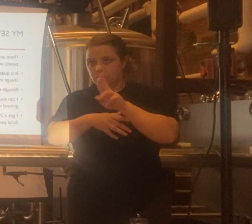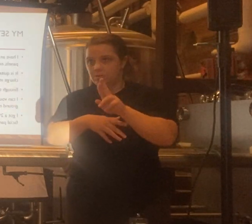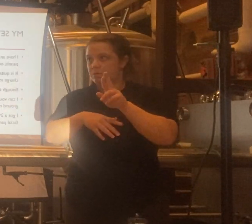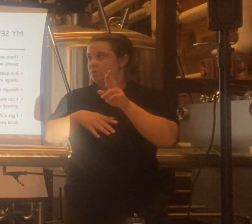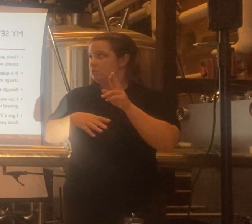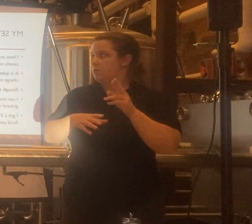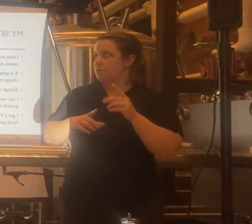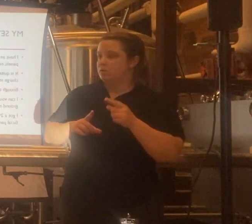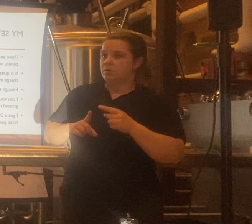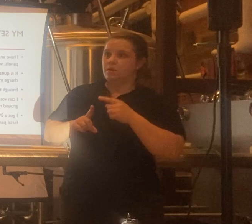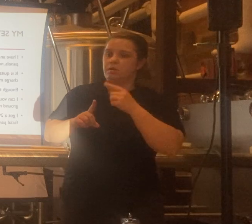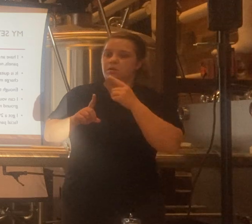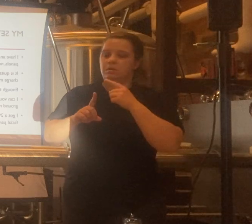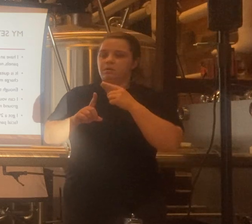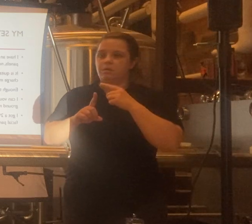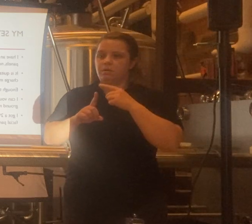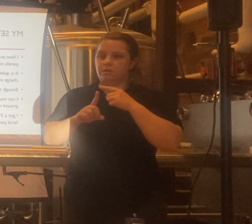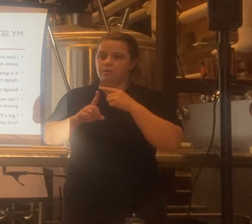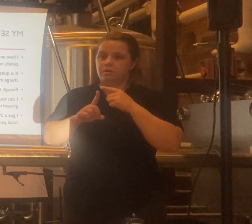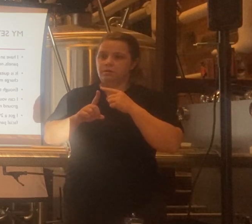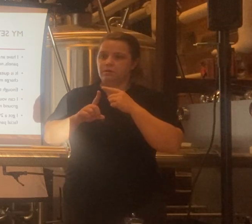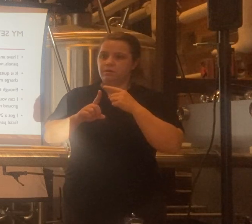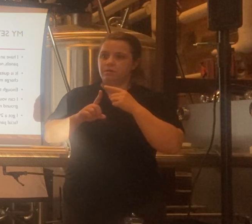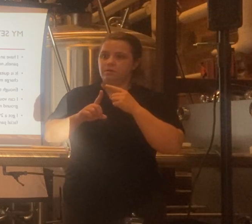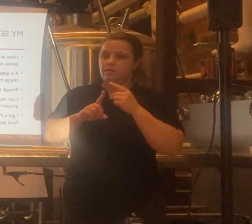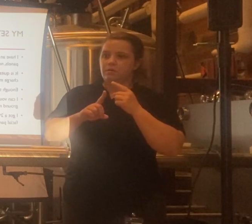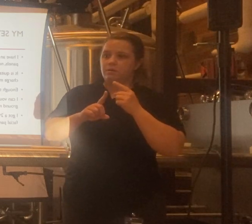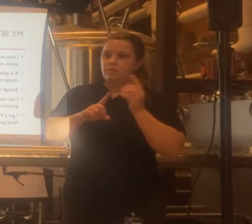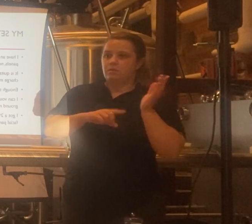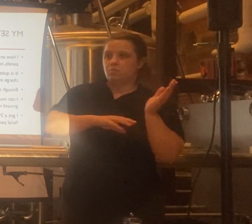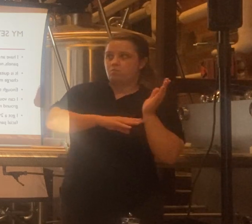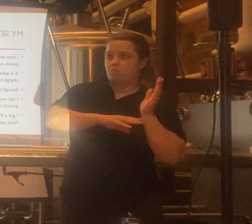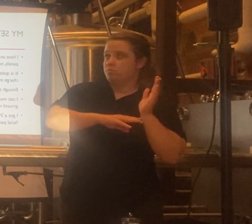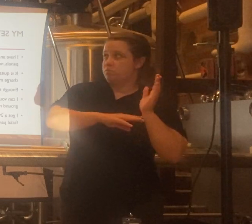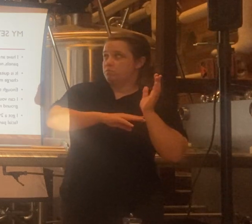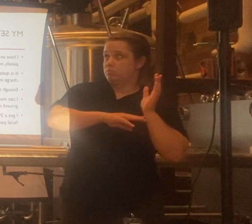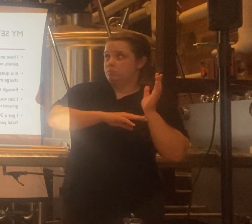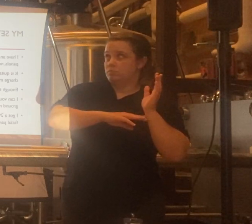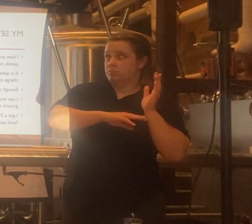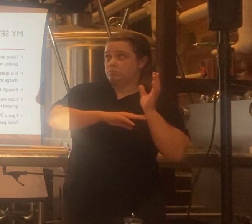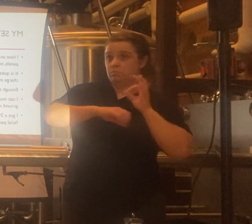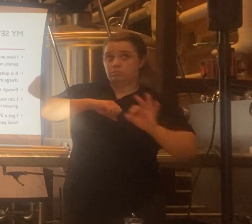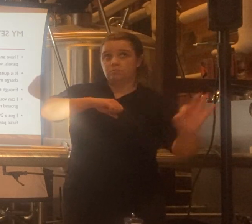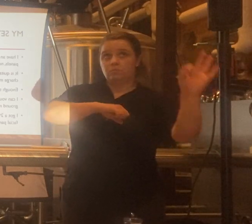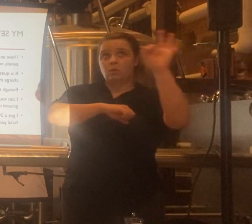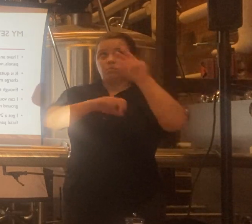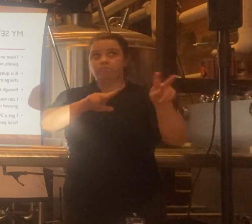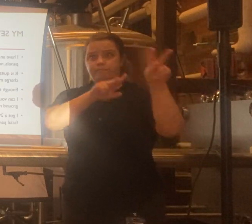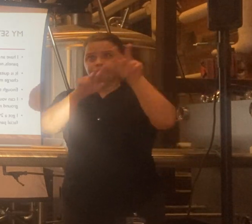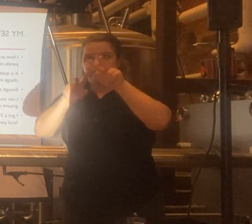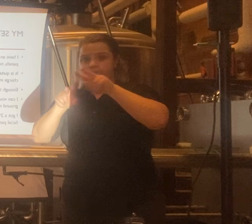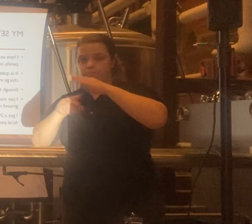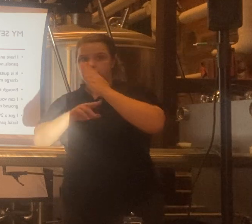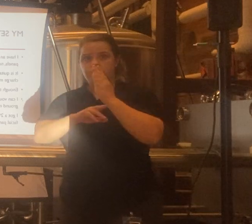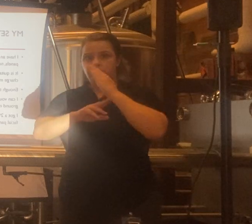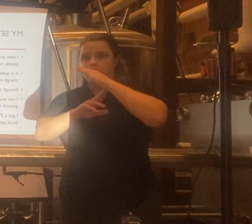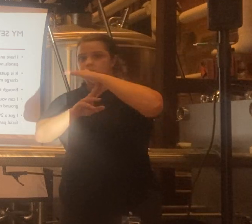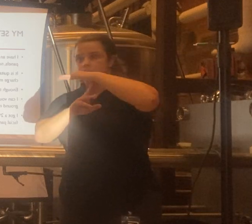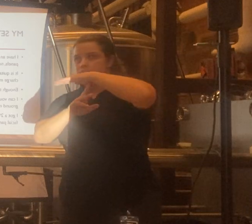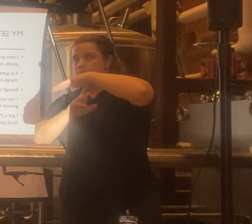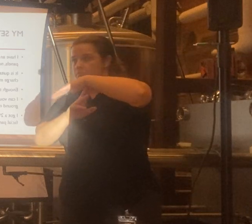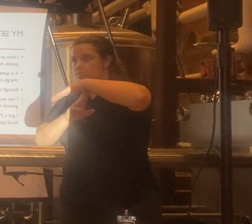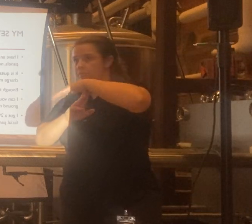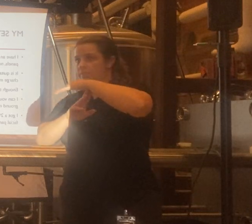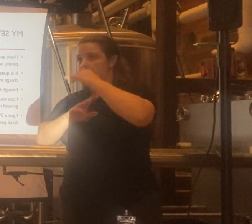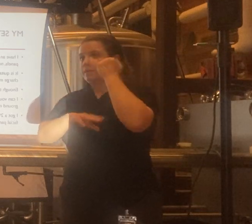they go like this, and they track the sun all day. And then when they go to bed, they come back and they go like this. In heavy winds, they will actually